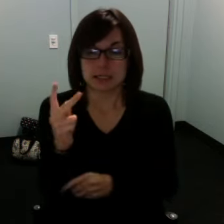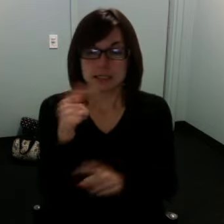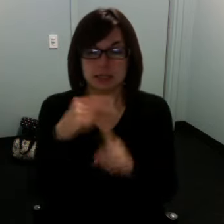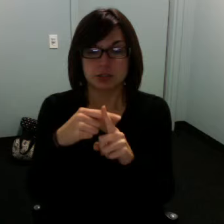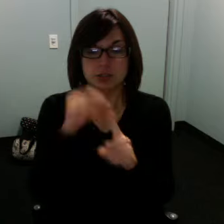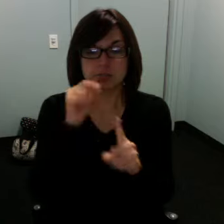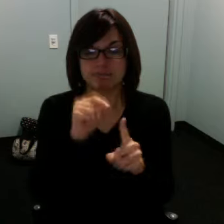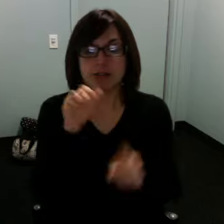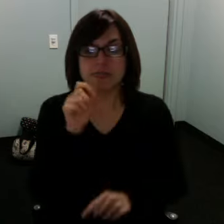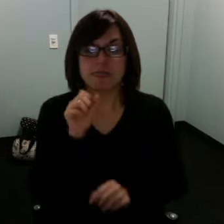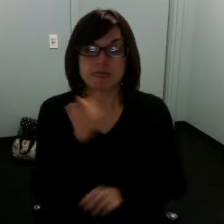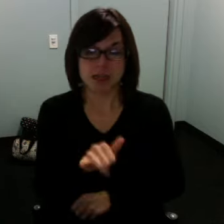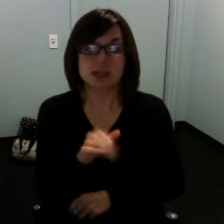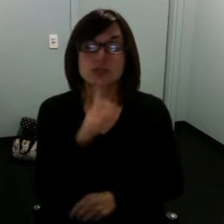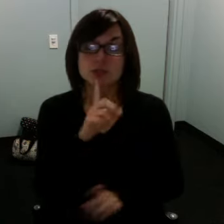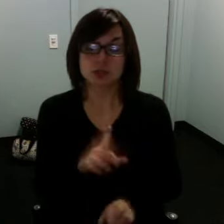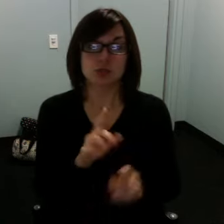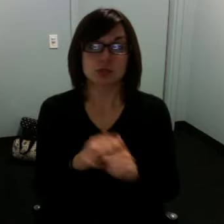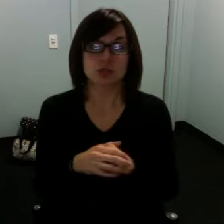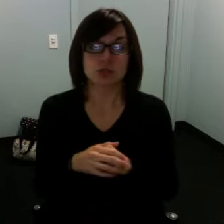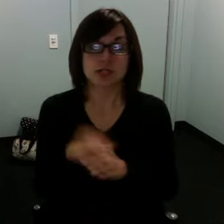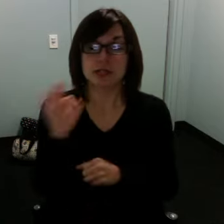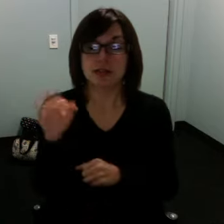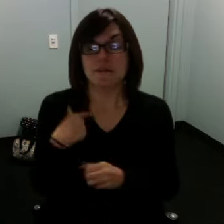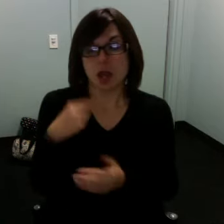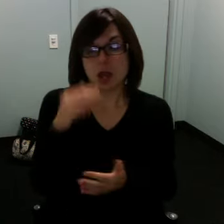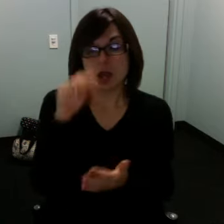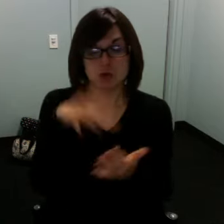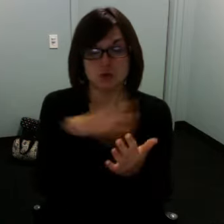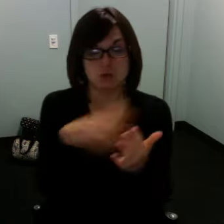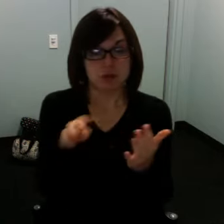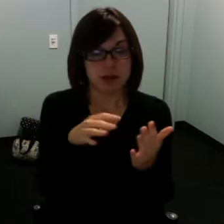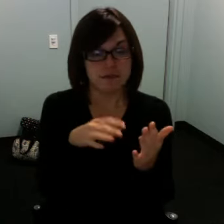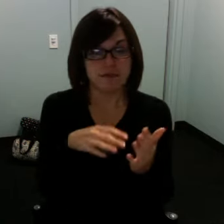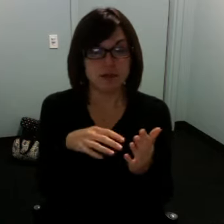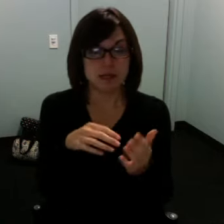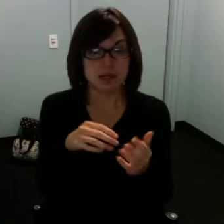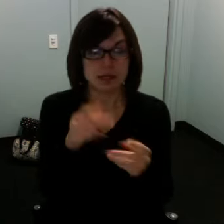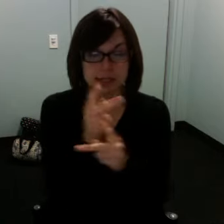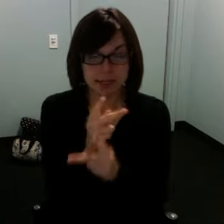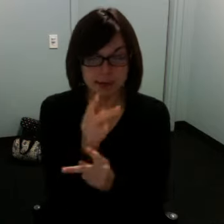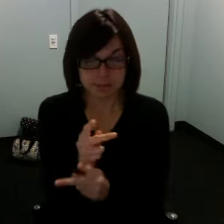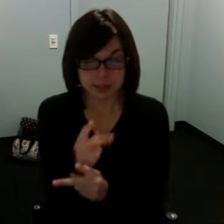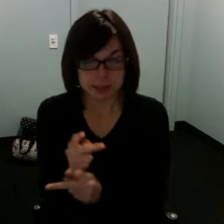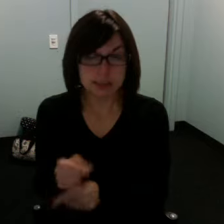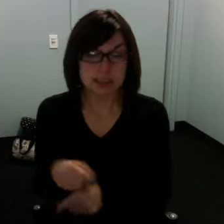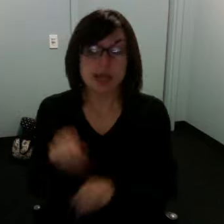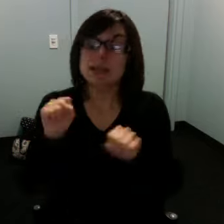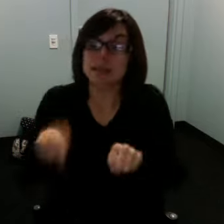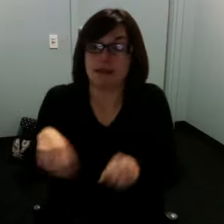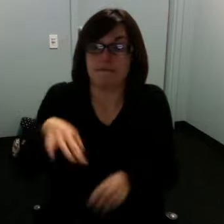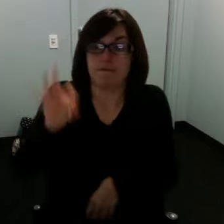if I draw the graph carefully on some graph paper, I can sometimes find that intersection point really